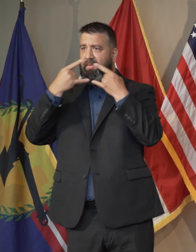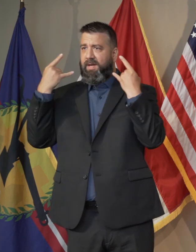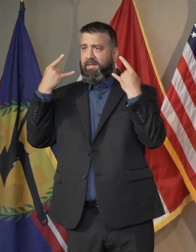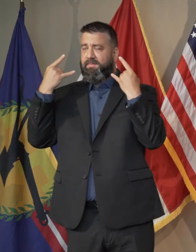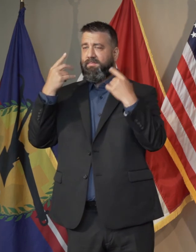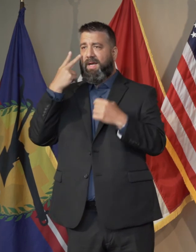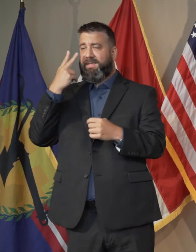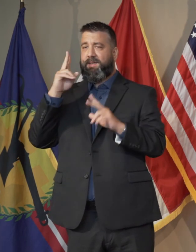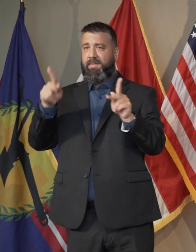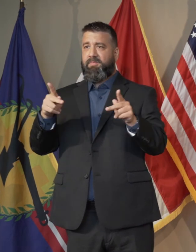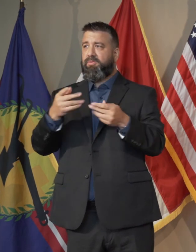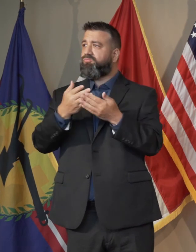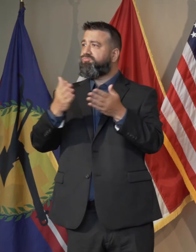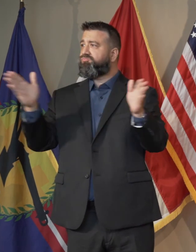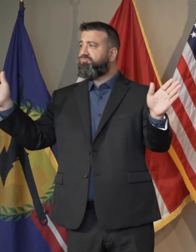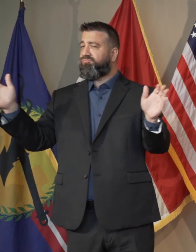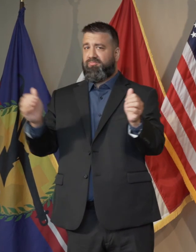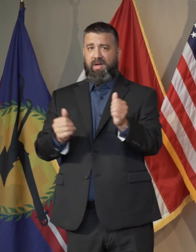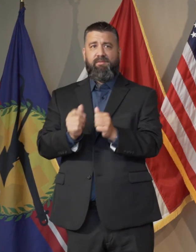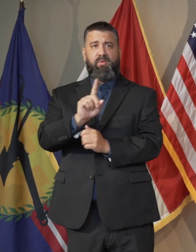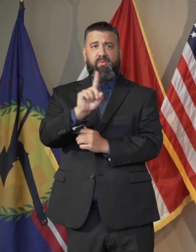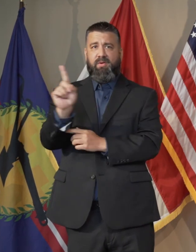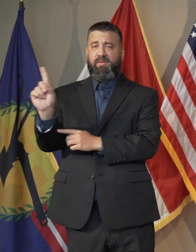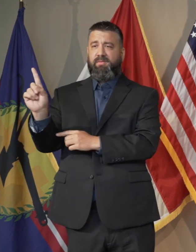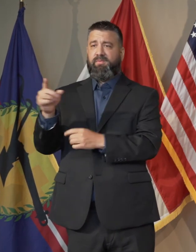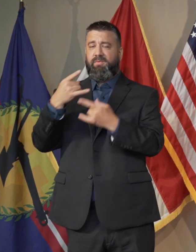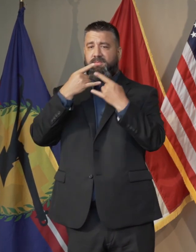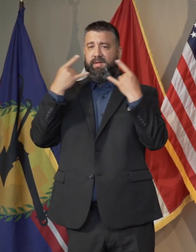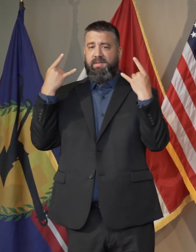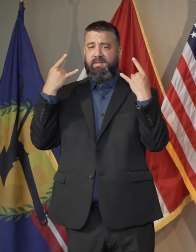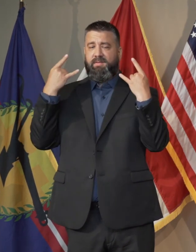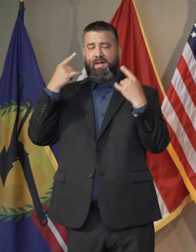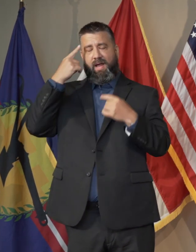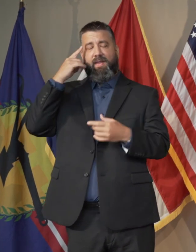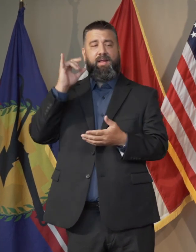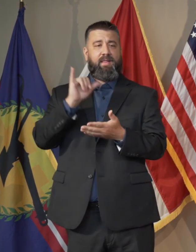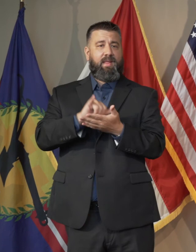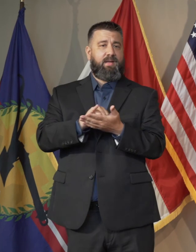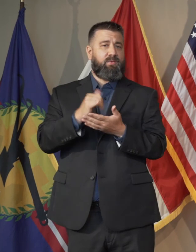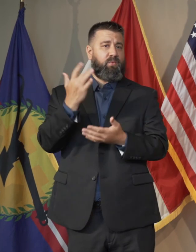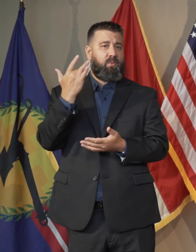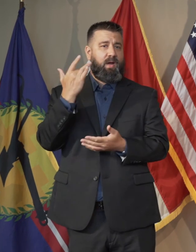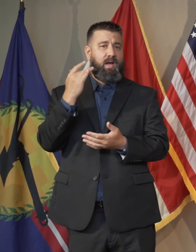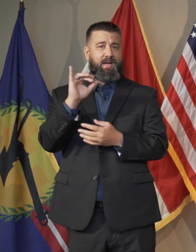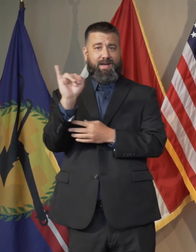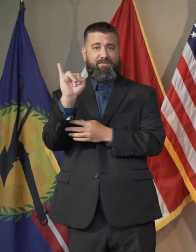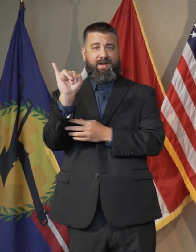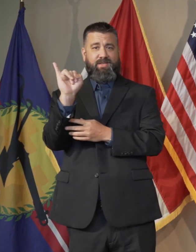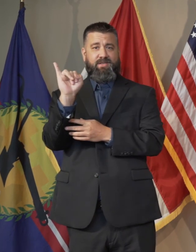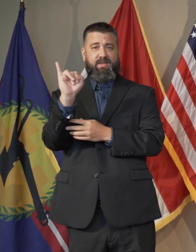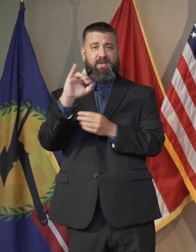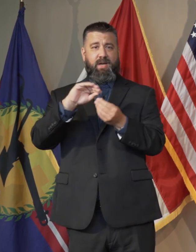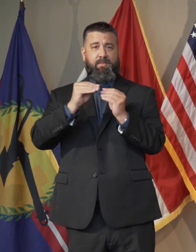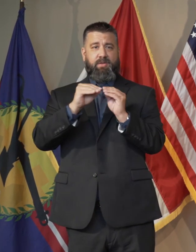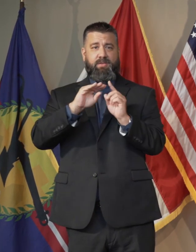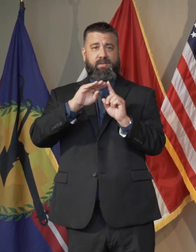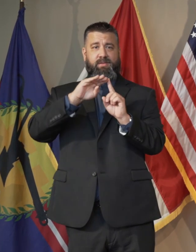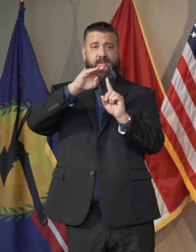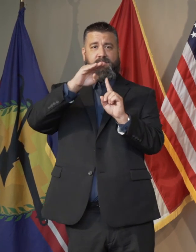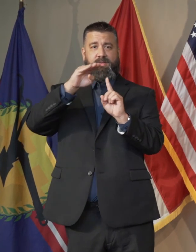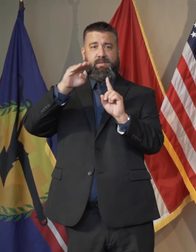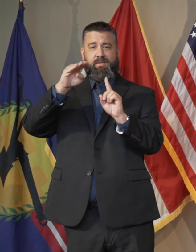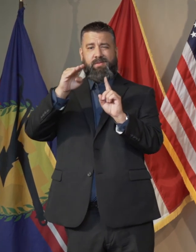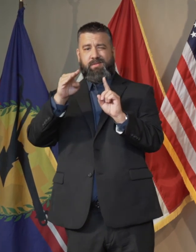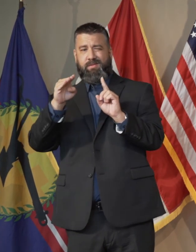almost universally now in St. Louis County, and I believe that's why our infection rate is holding steady and even